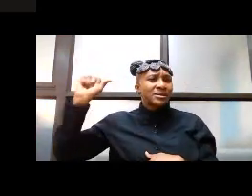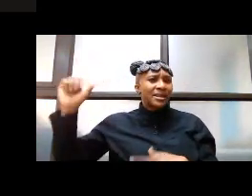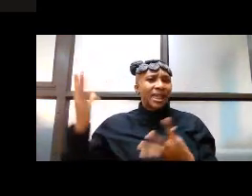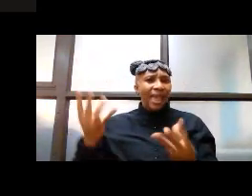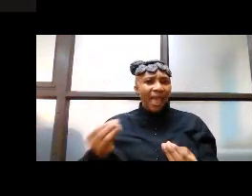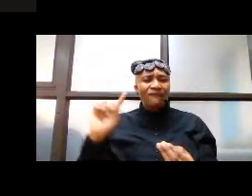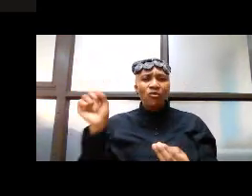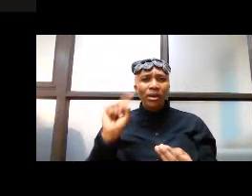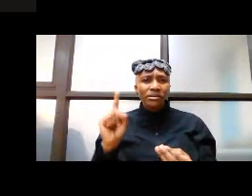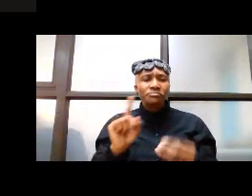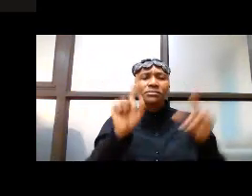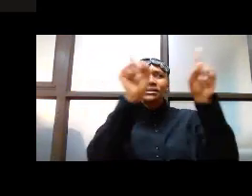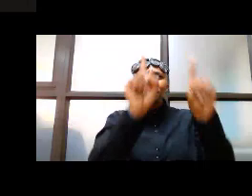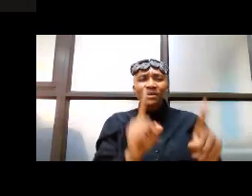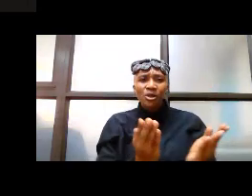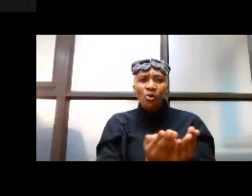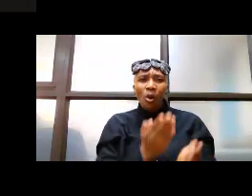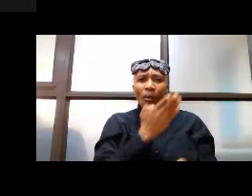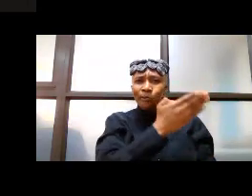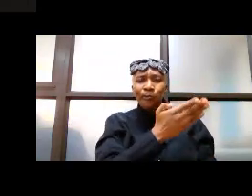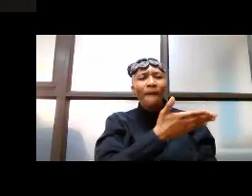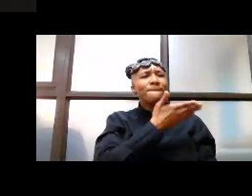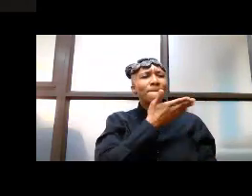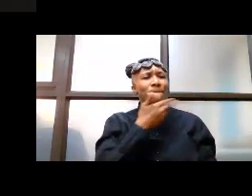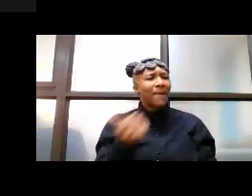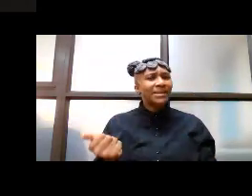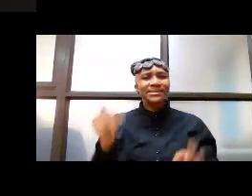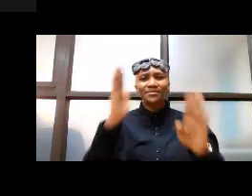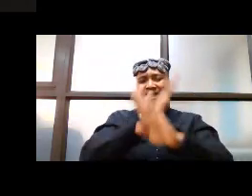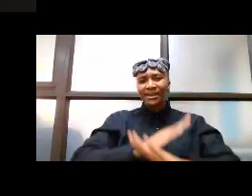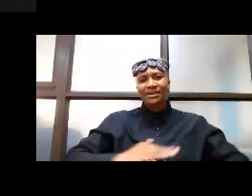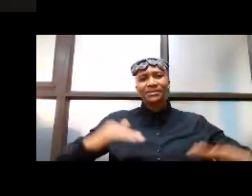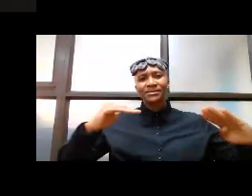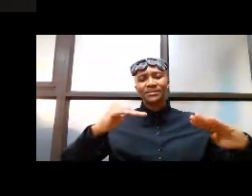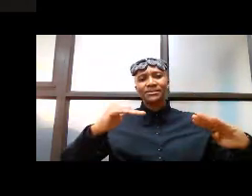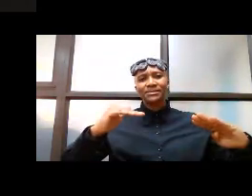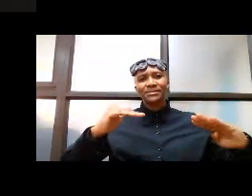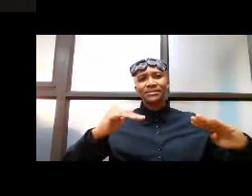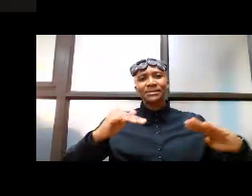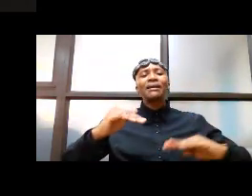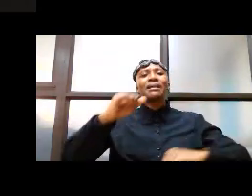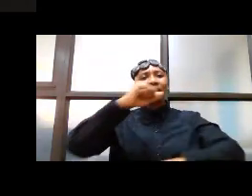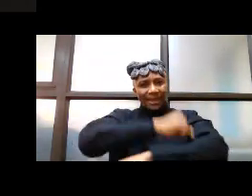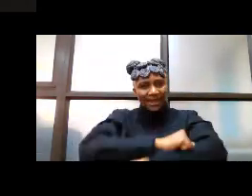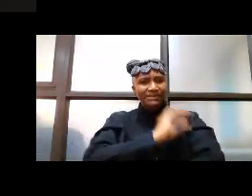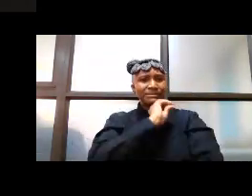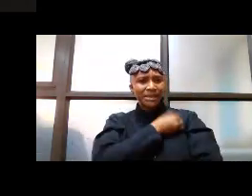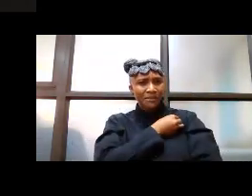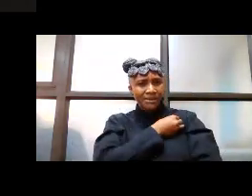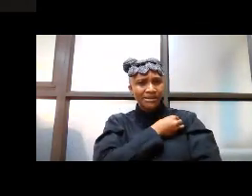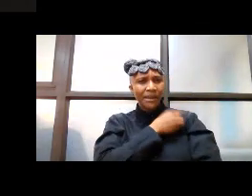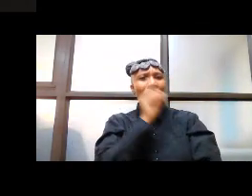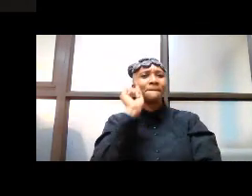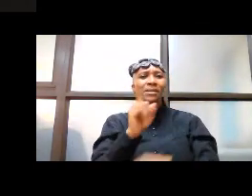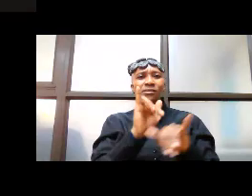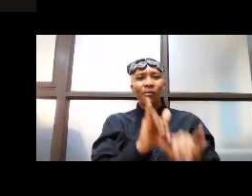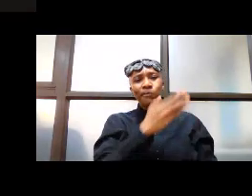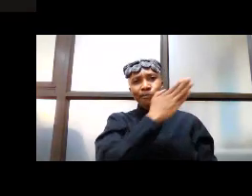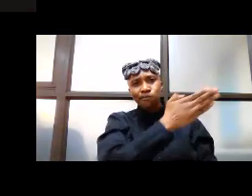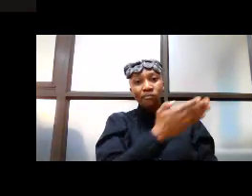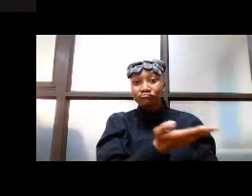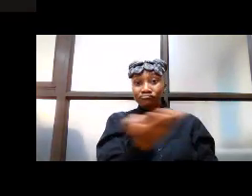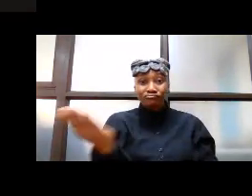schools are the best place for learners with disabilities. If some of you who knows